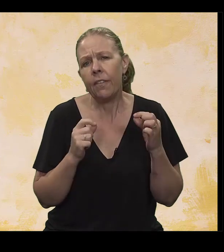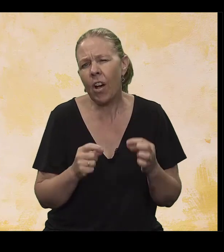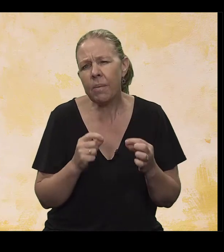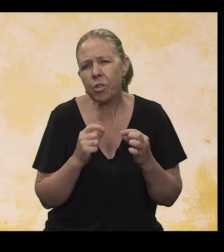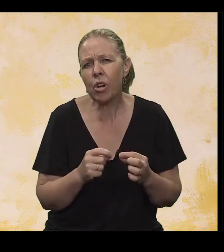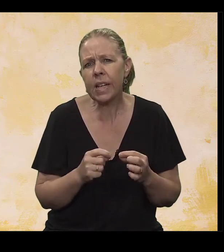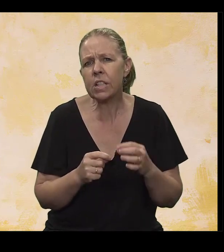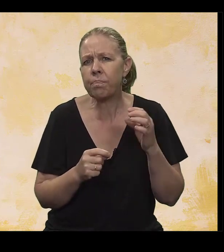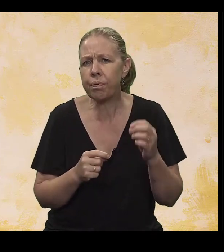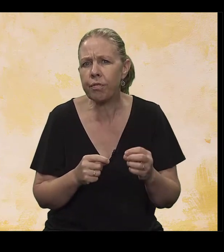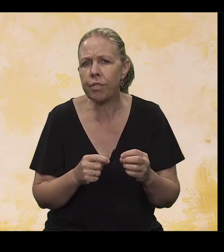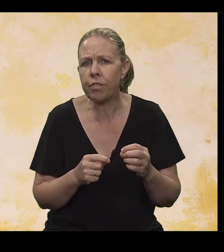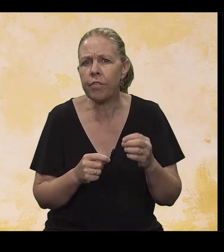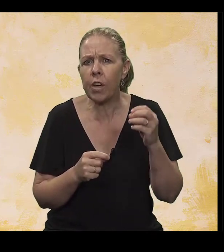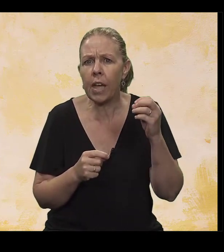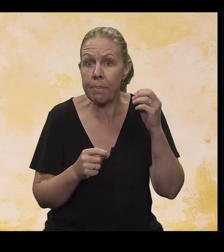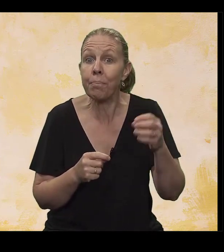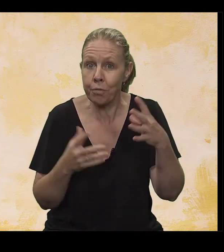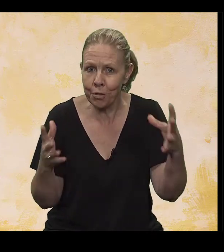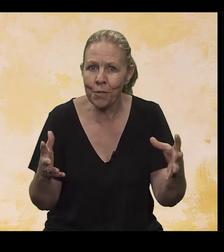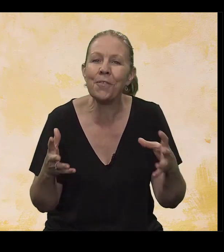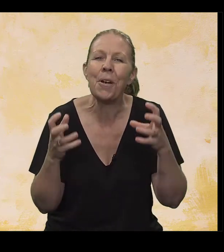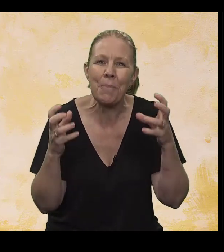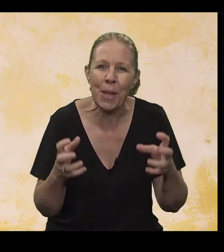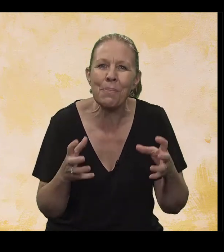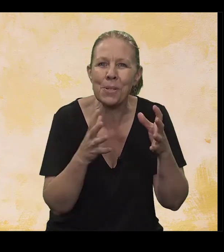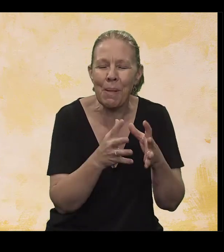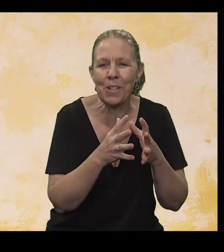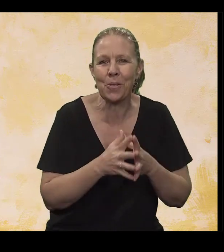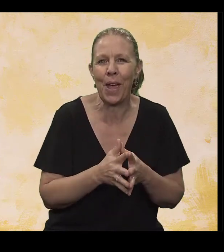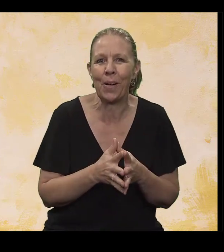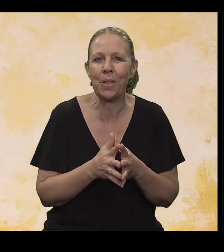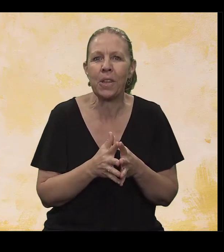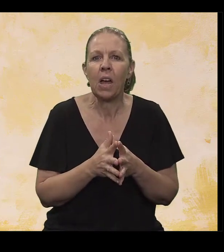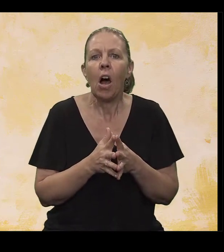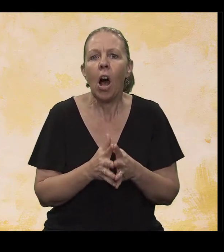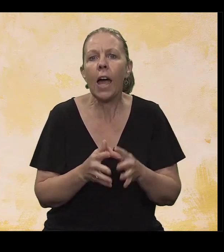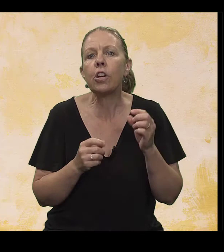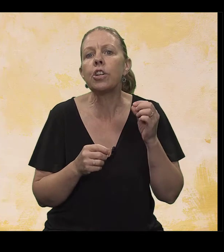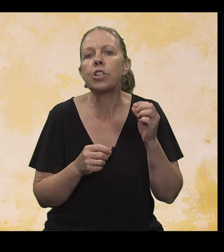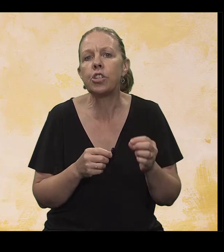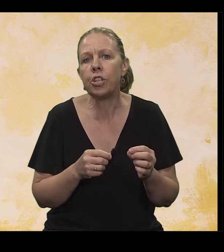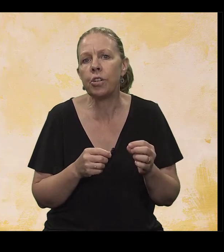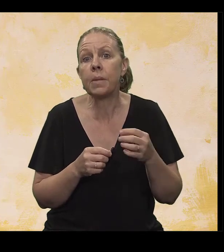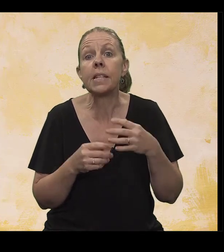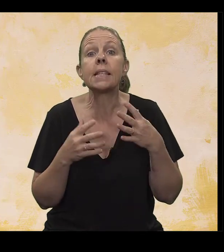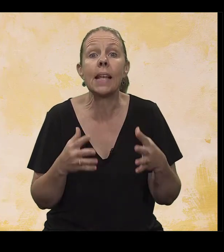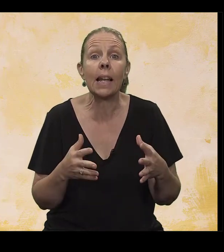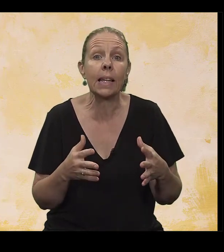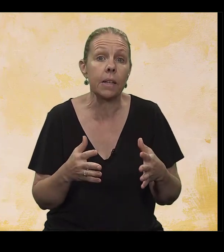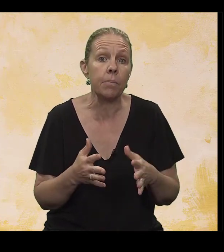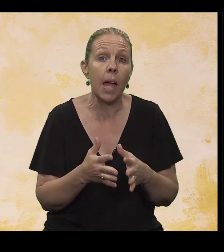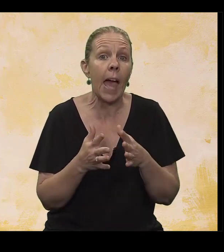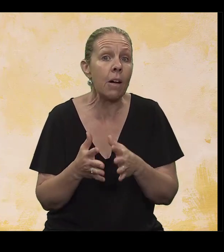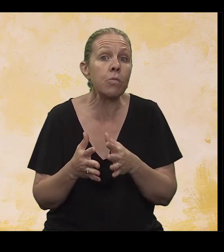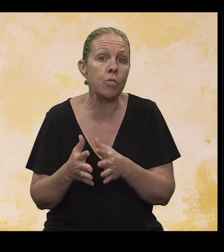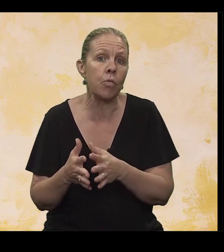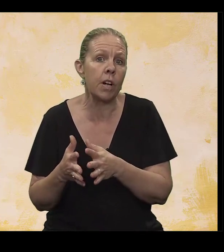I'm trying to improve people's mental health, I could assume that selling them outdoor